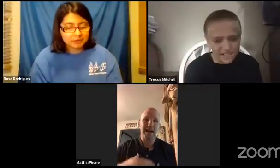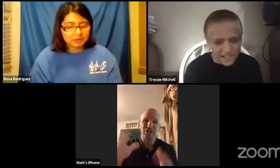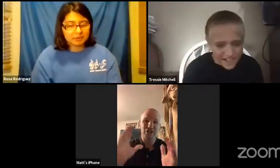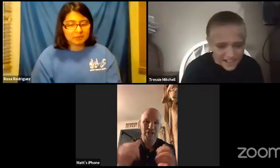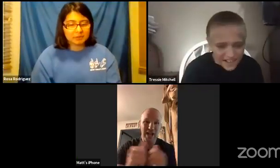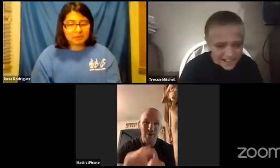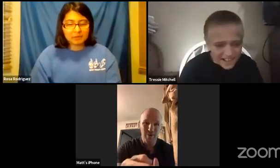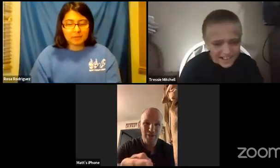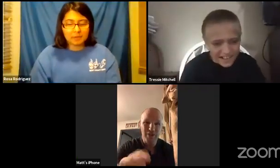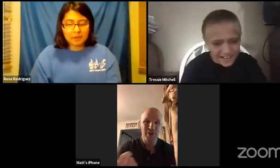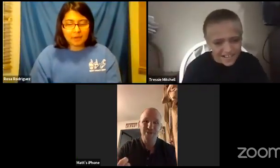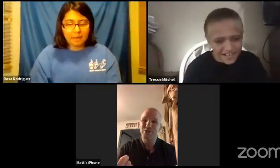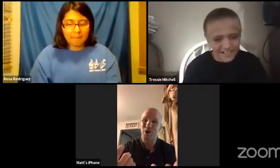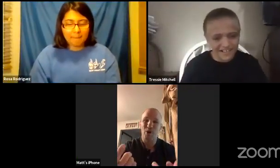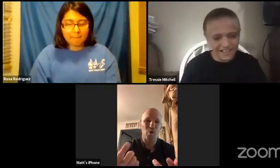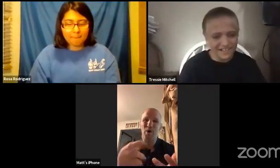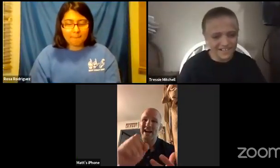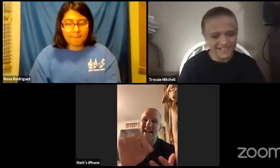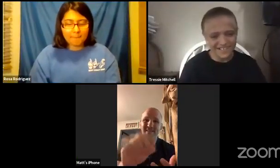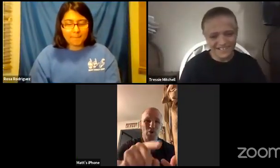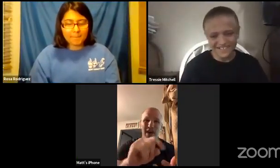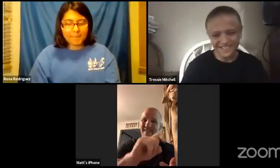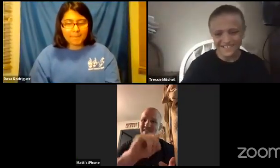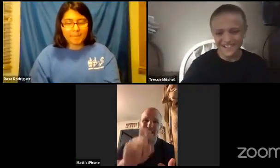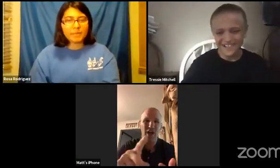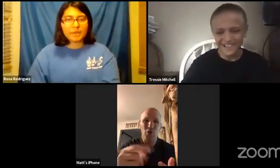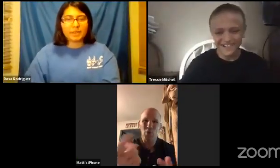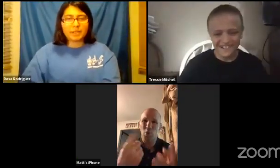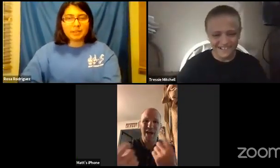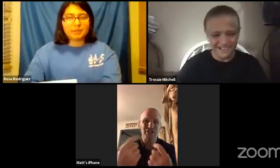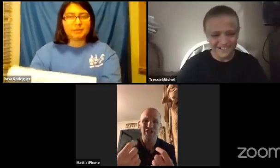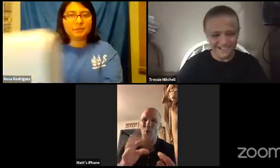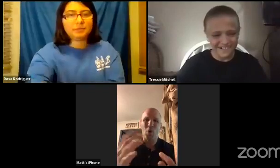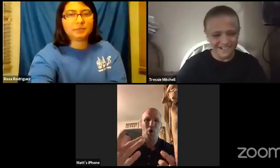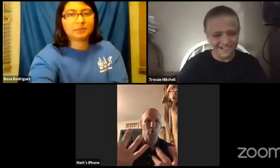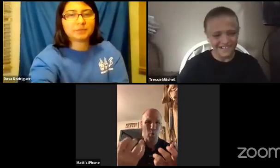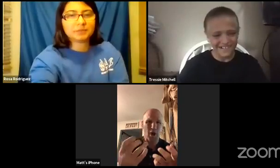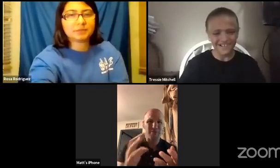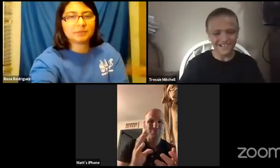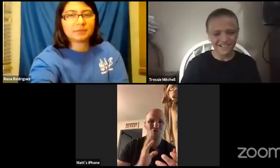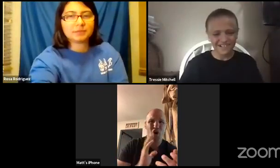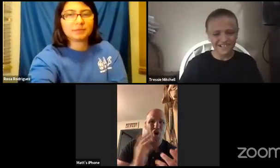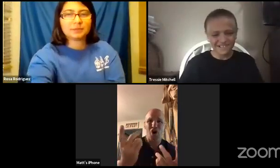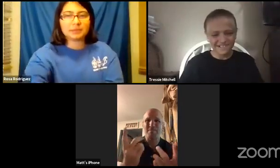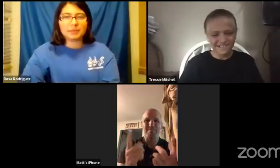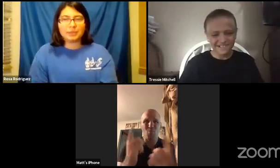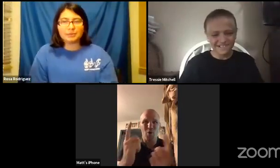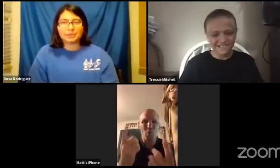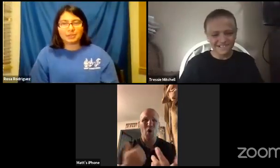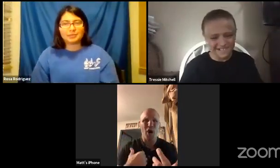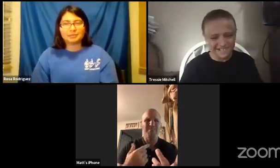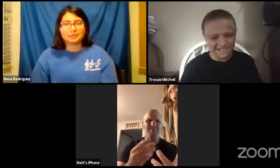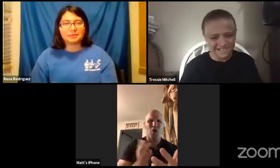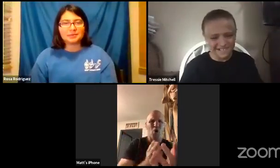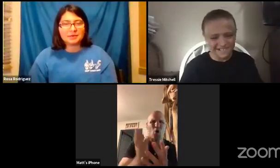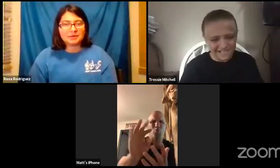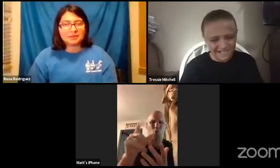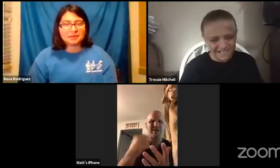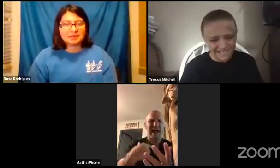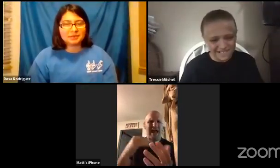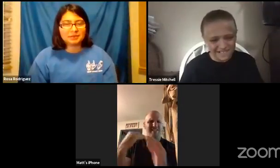Hey, Marshall, you know what? I've really enjoyed this time talking to you. If you've got any questions,